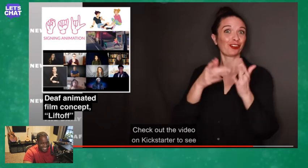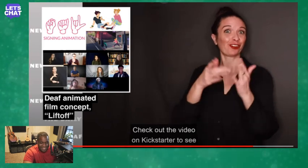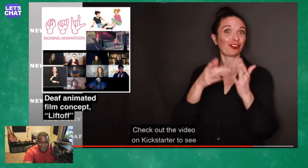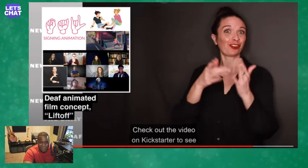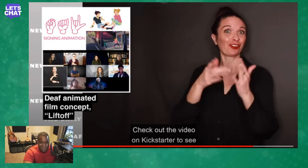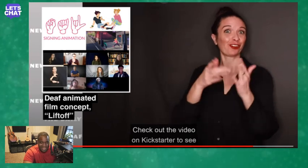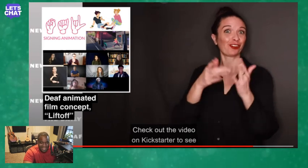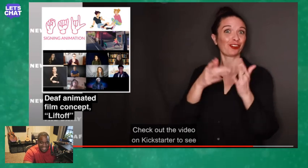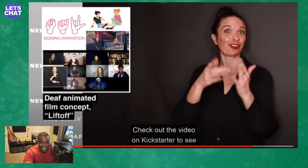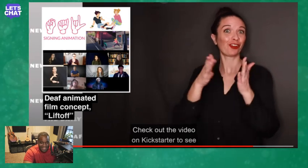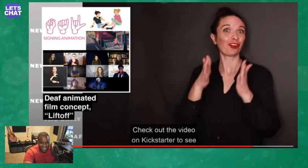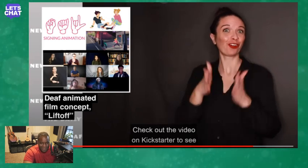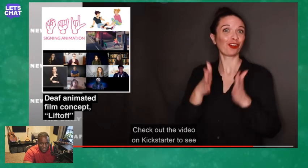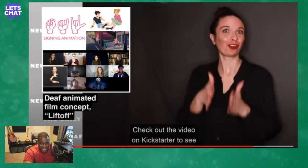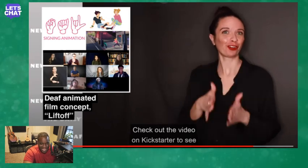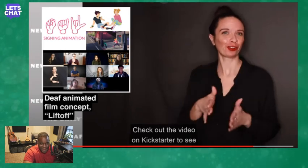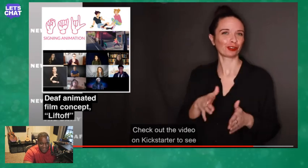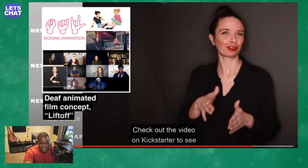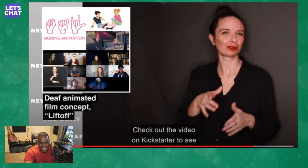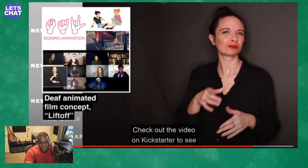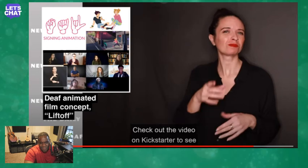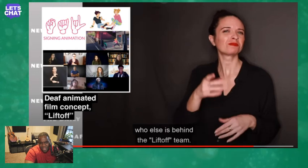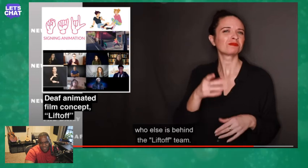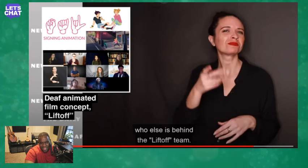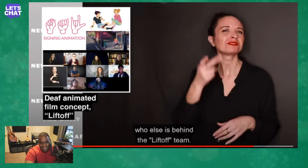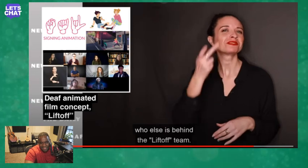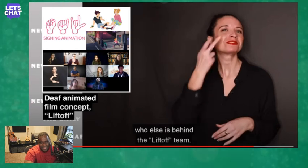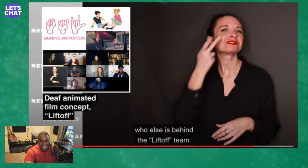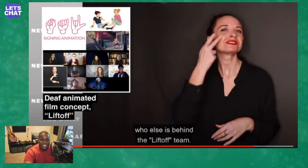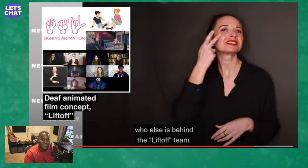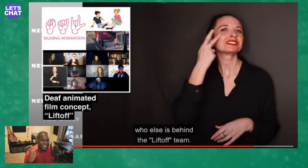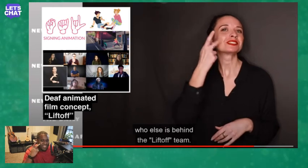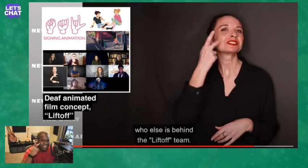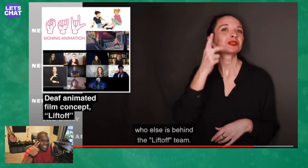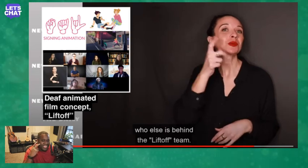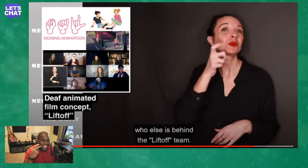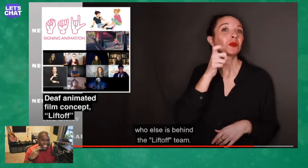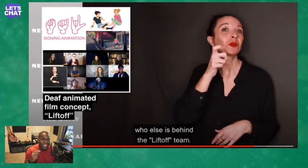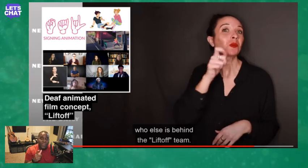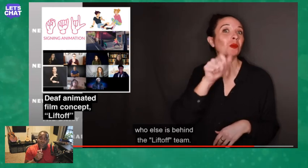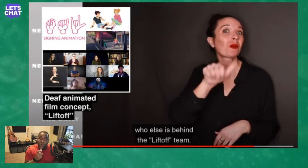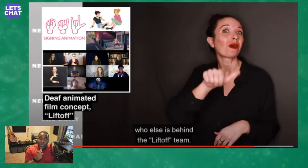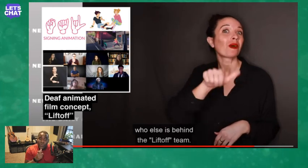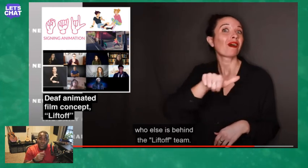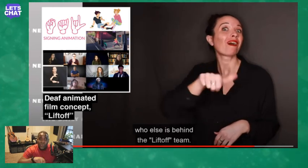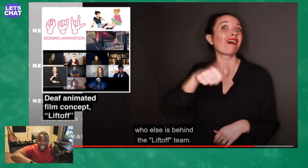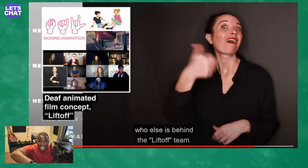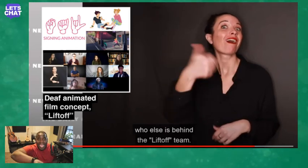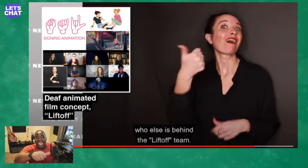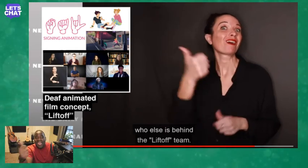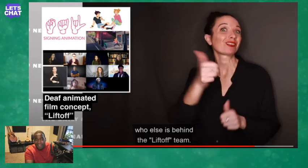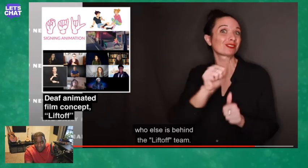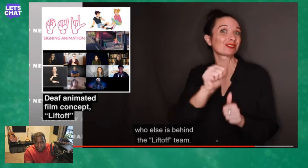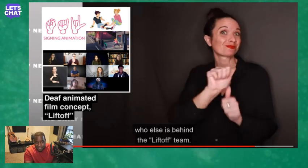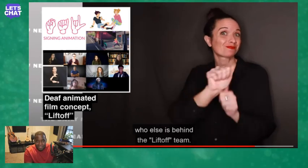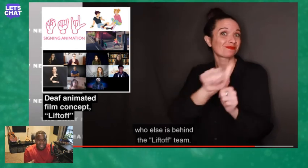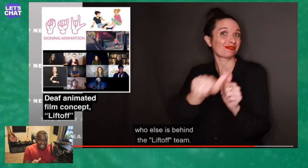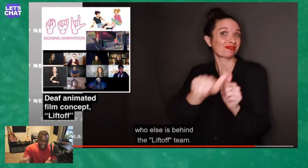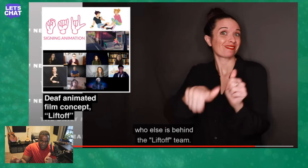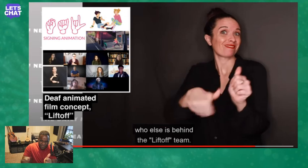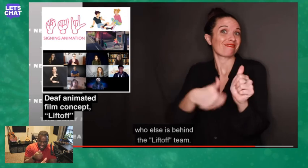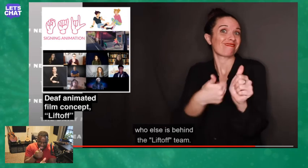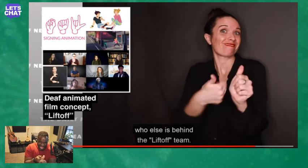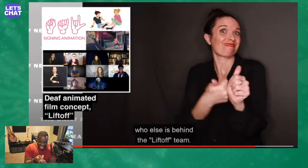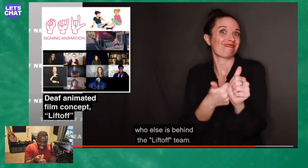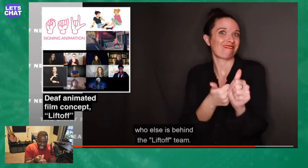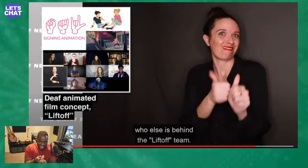energetic she gets. Okay, so check out that project. You can see who else